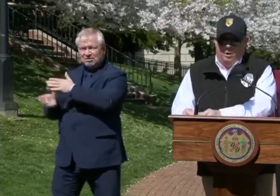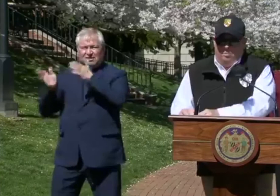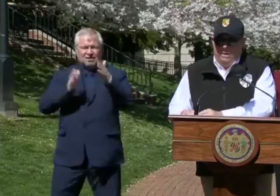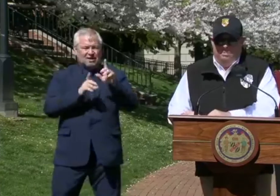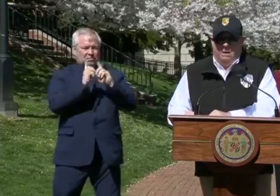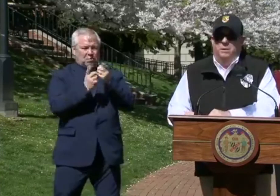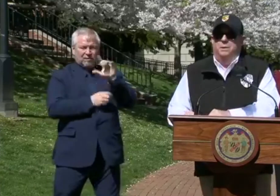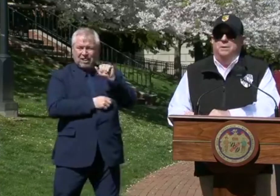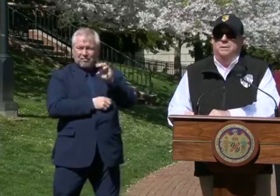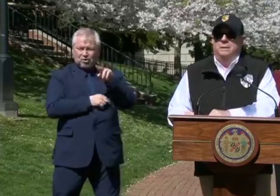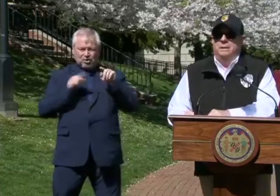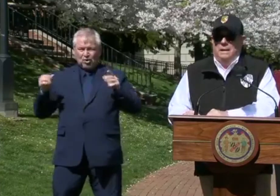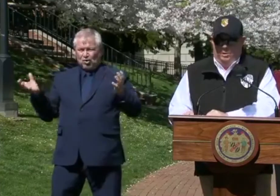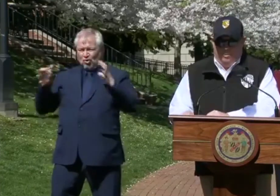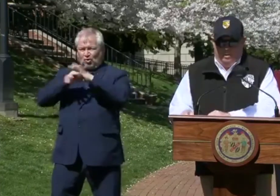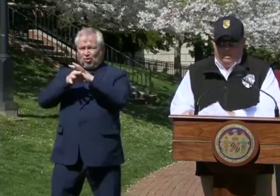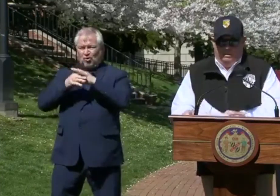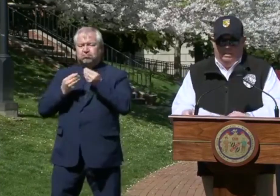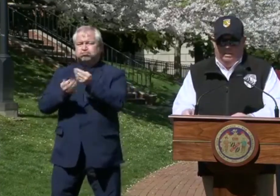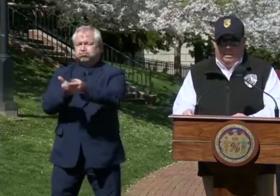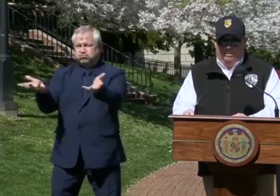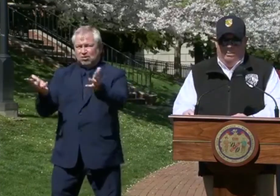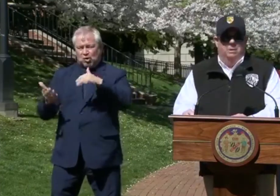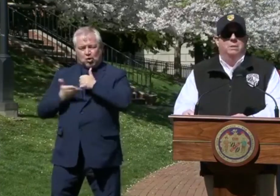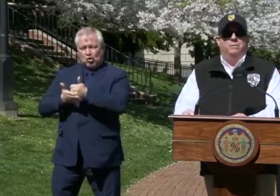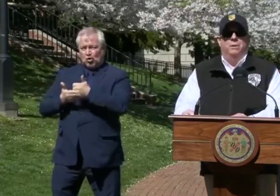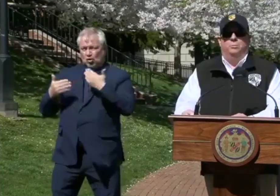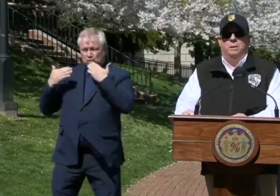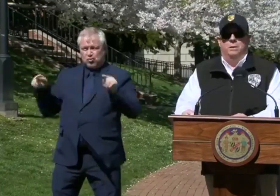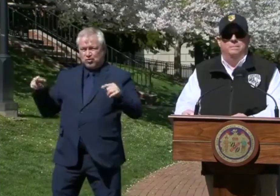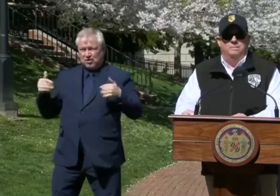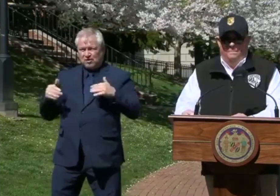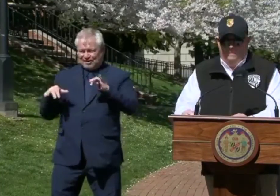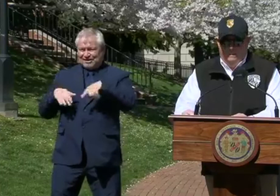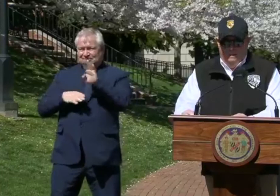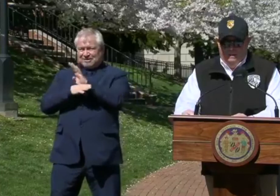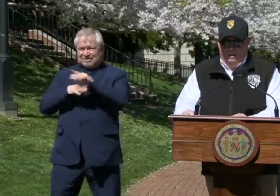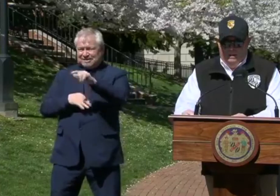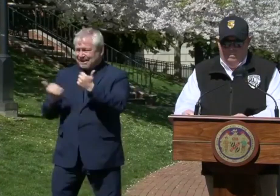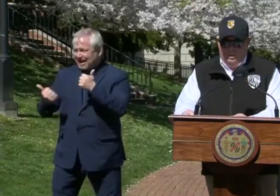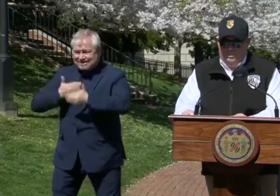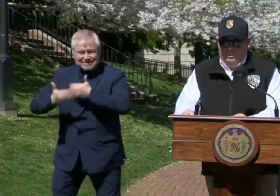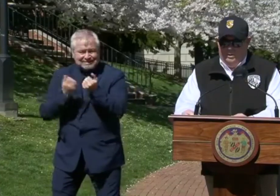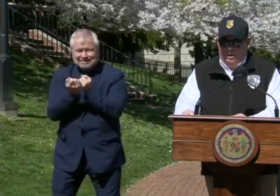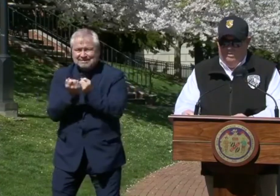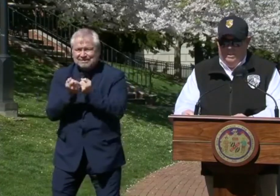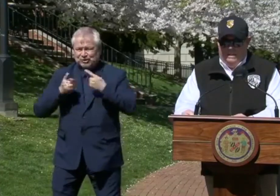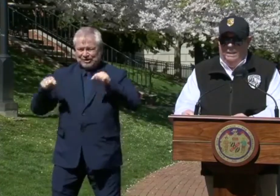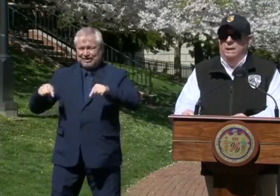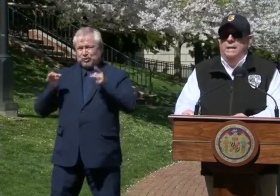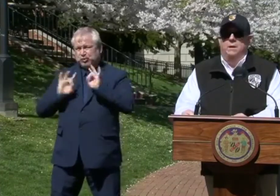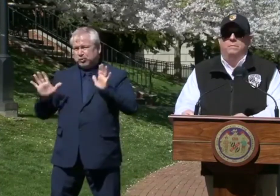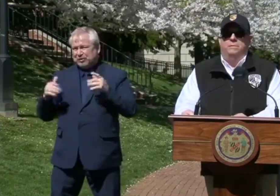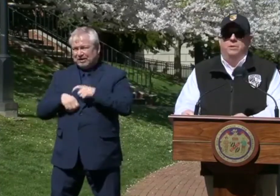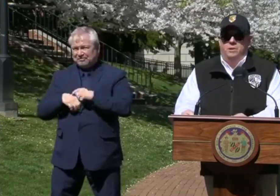hard-pressed Marylanders and small businesses get through this difficult period. We introduced the